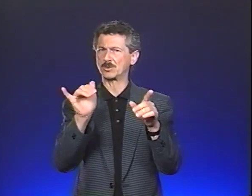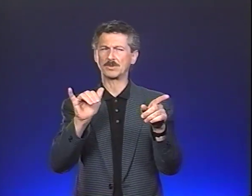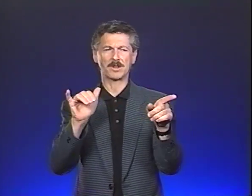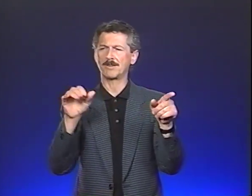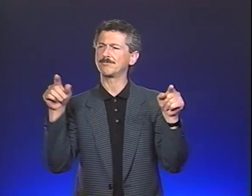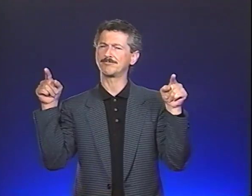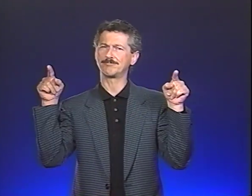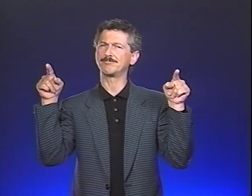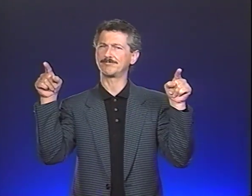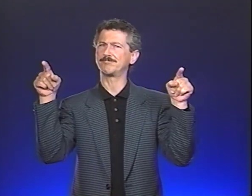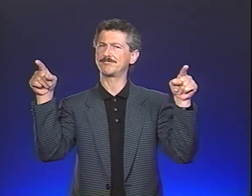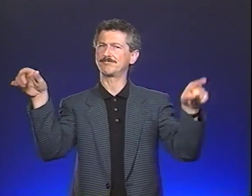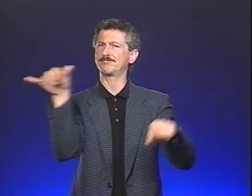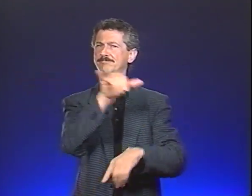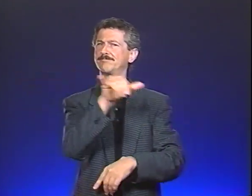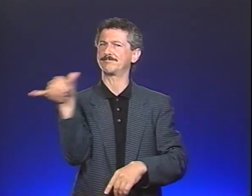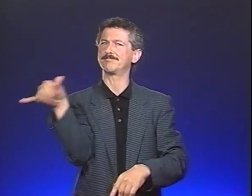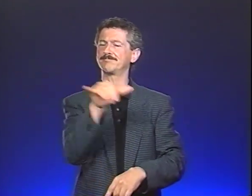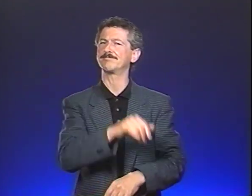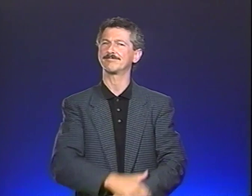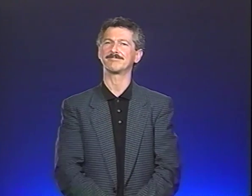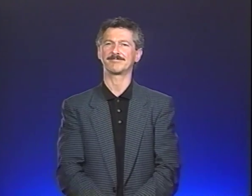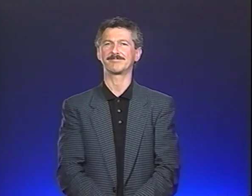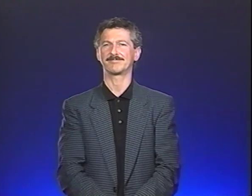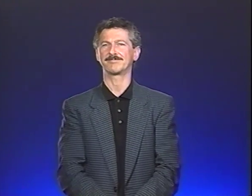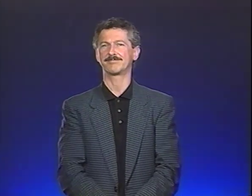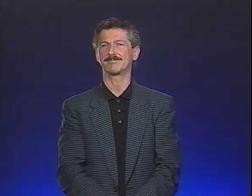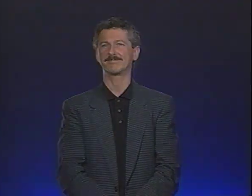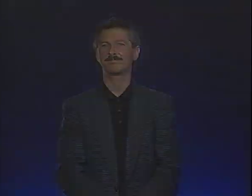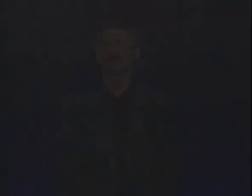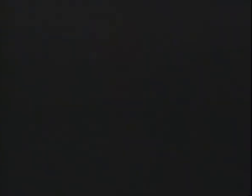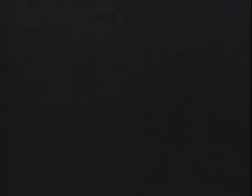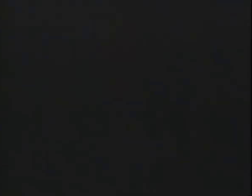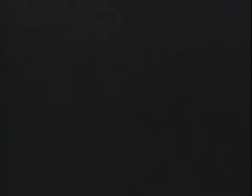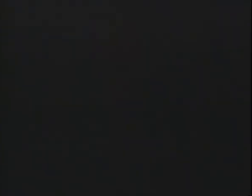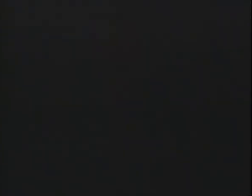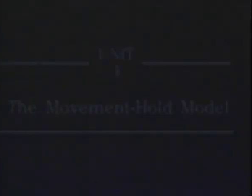of a feature of spoken language that ASL shares.